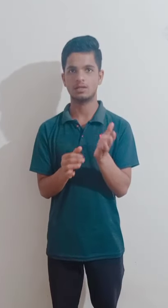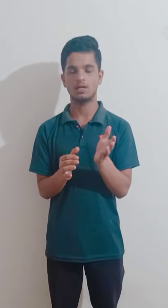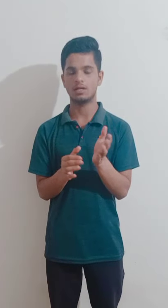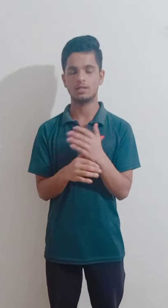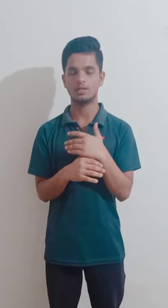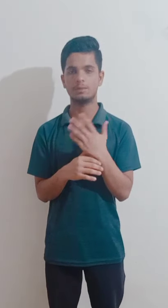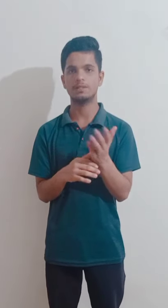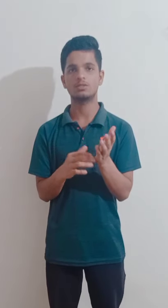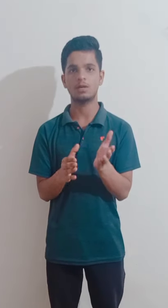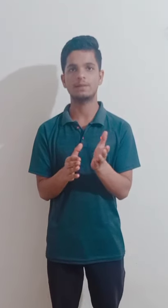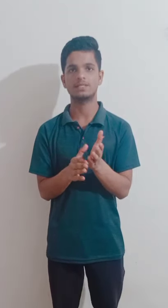if it is not present, then